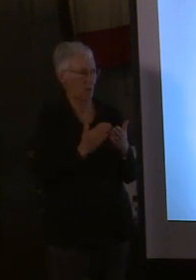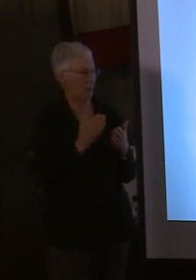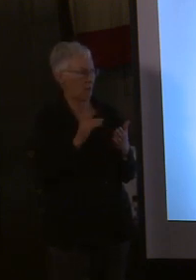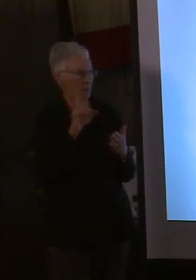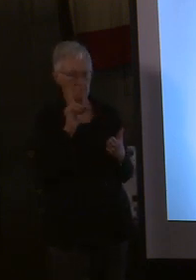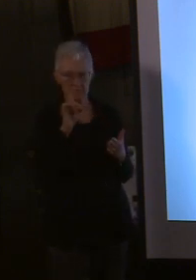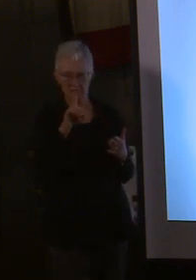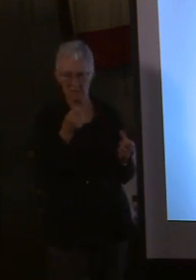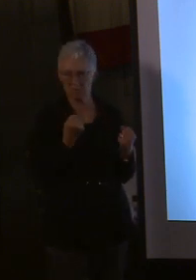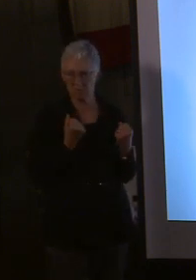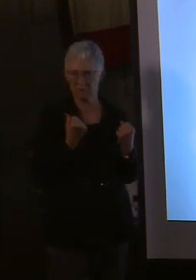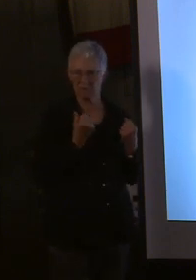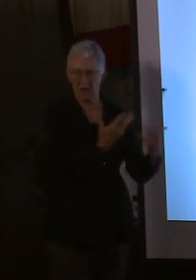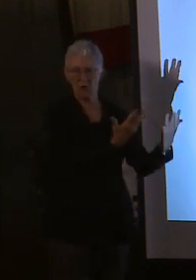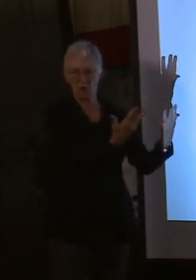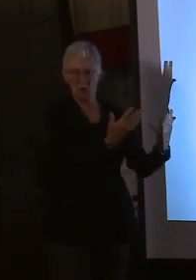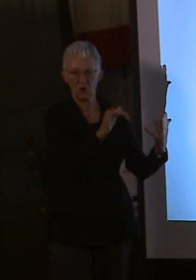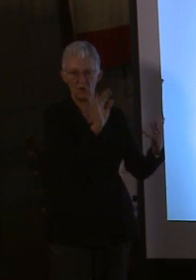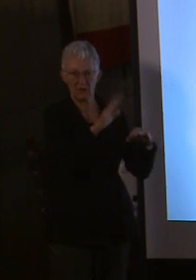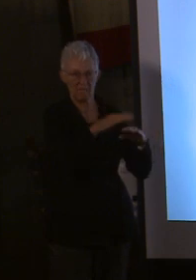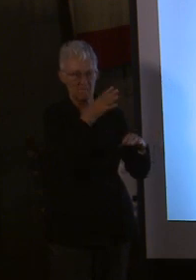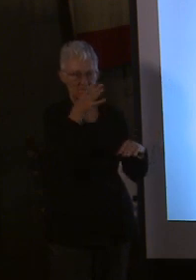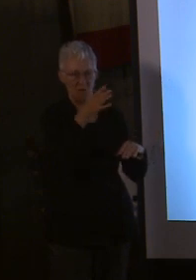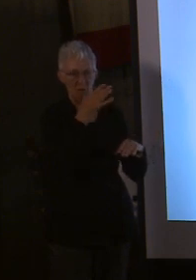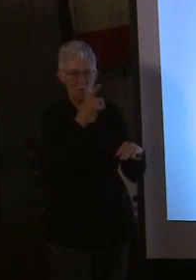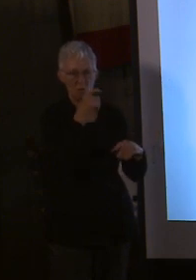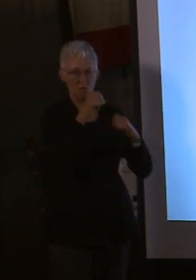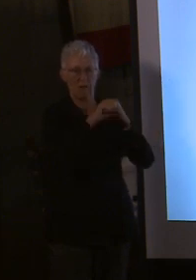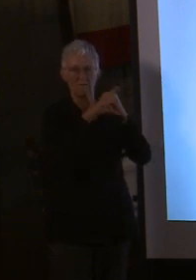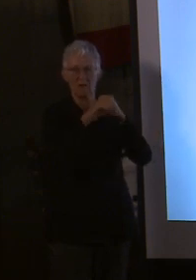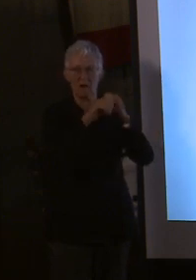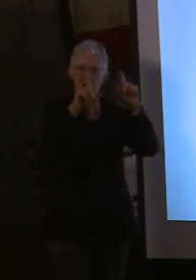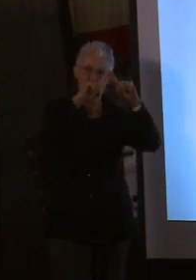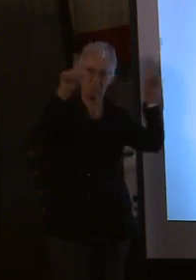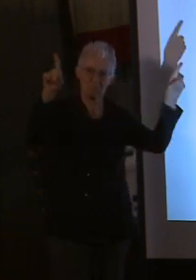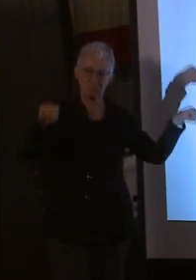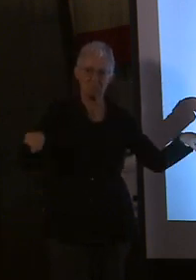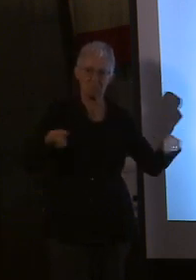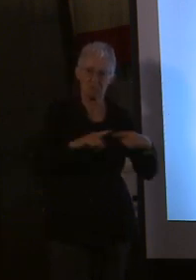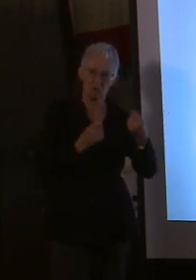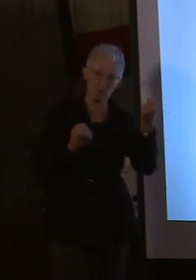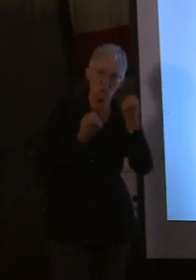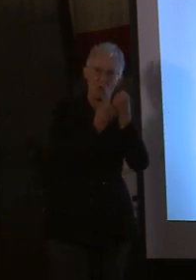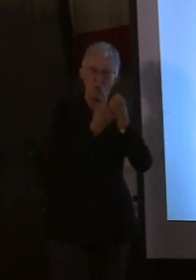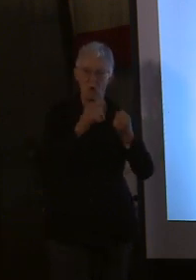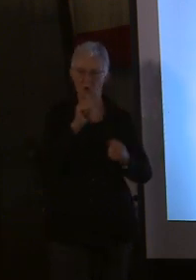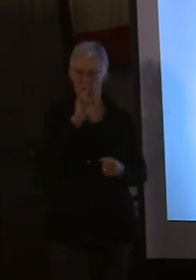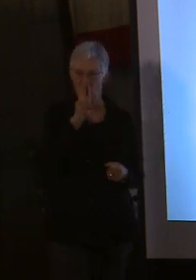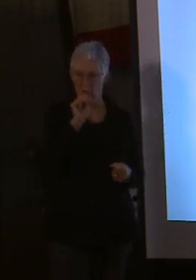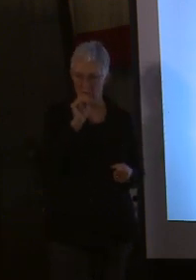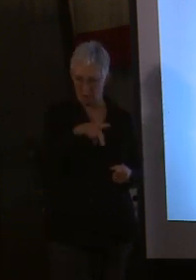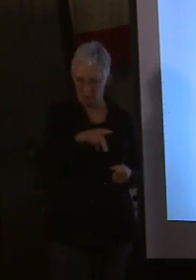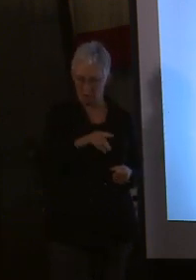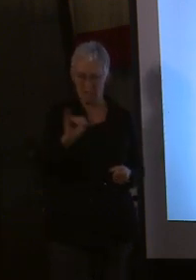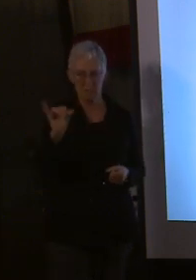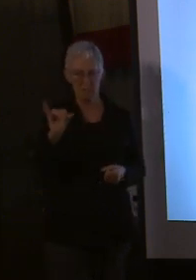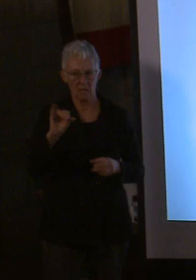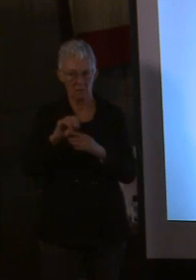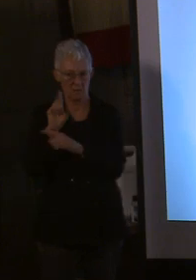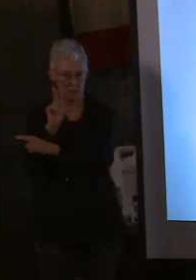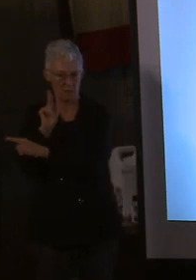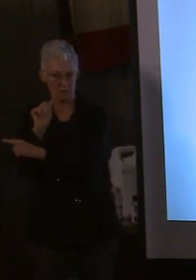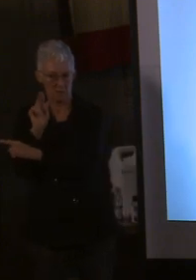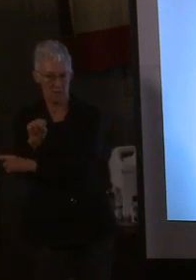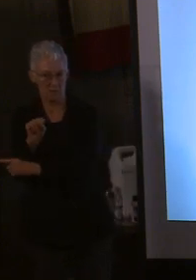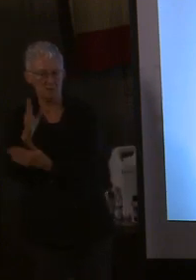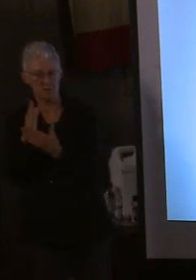investigated, whether or not that was arson and so forth. And then I know we had a case, there were some cases down in Kansas where Trump supporters were actually